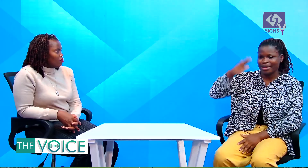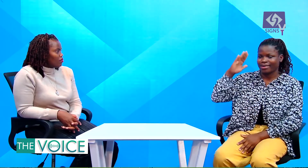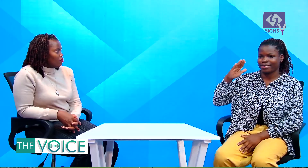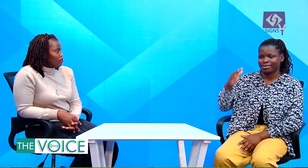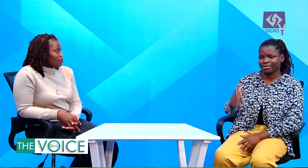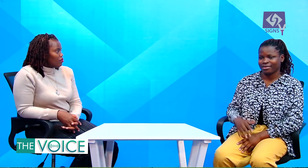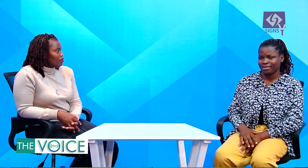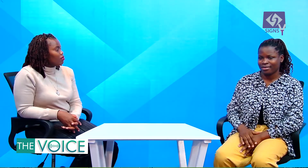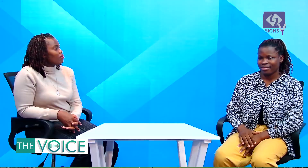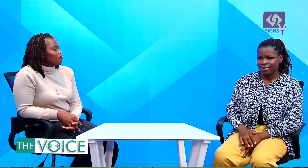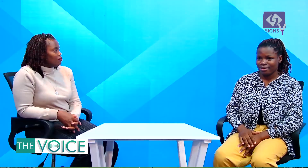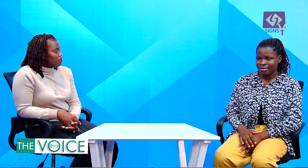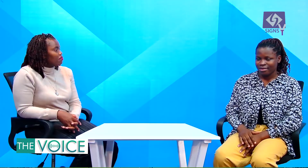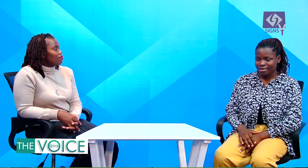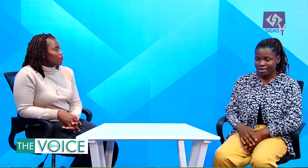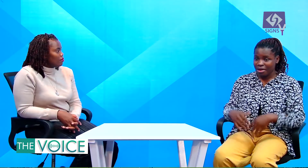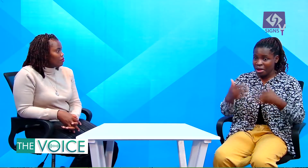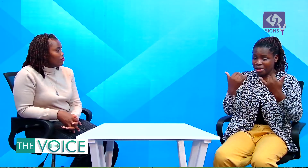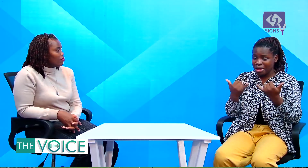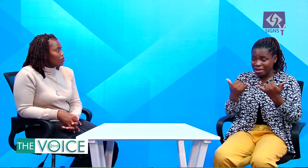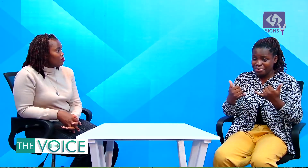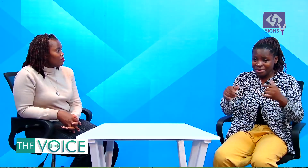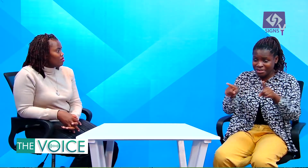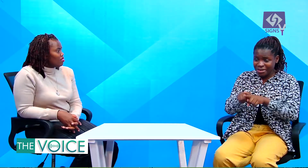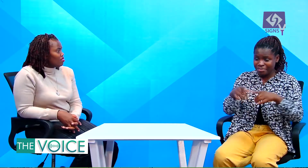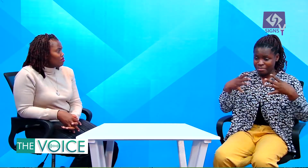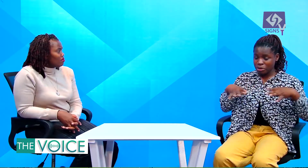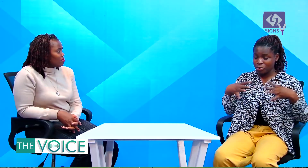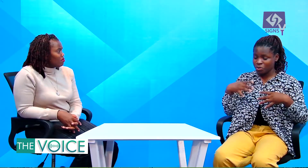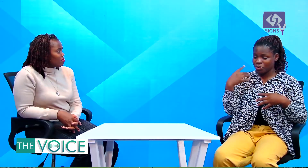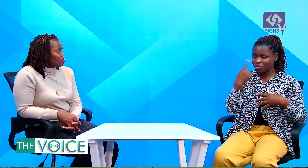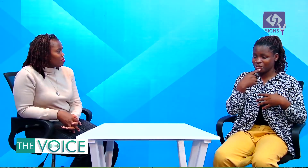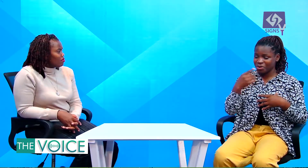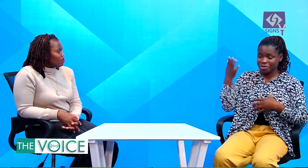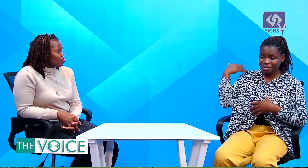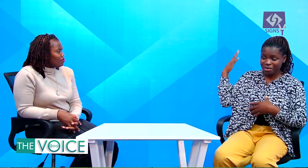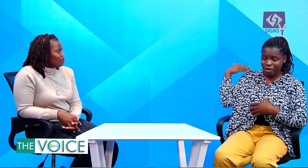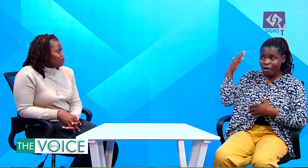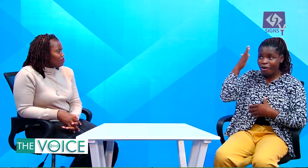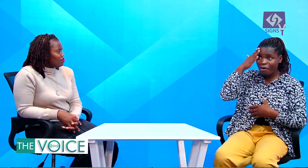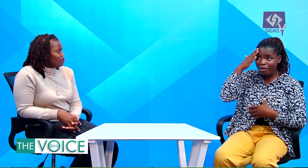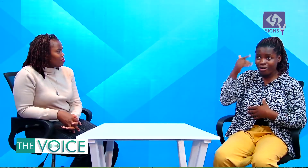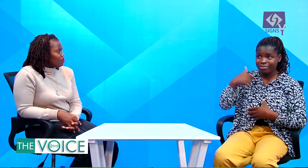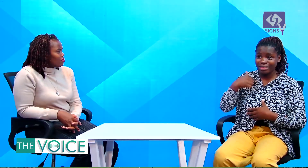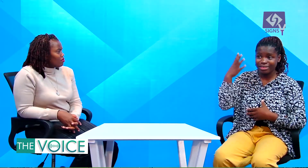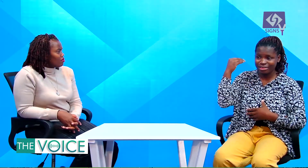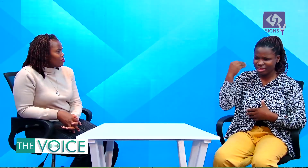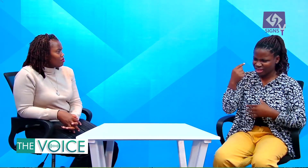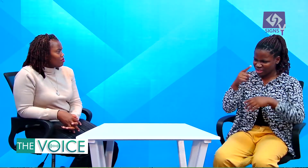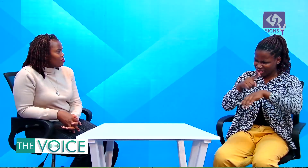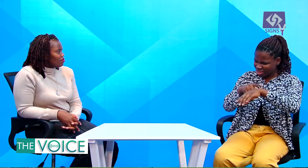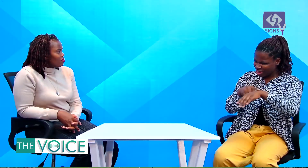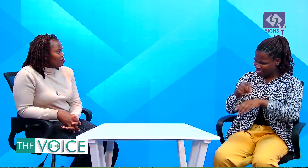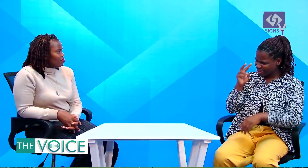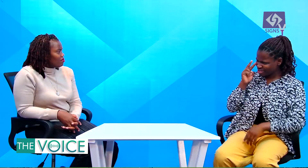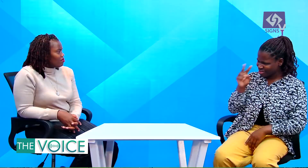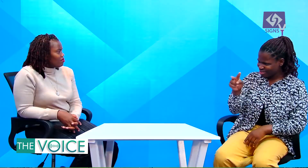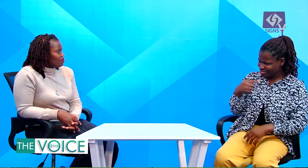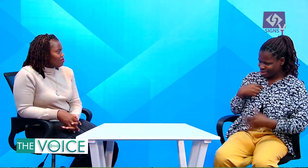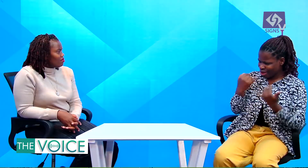everything so well. That has basically been my upbringing. And also, I remember people